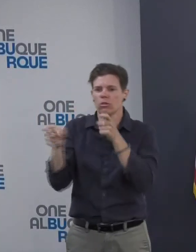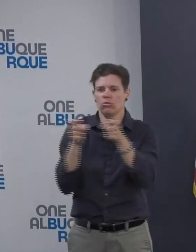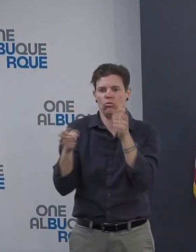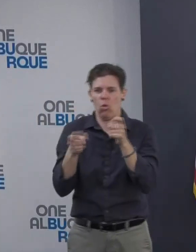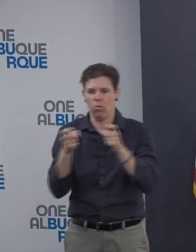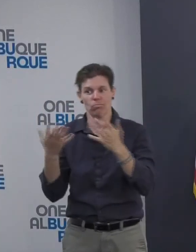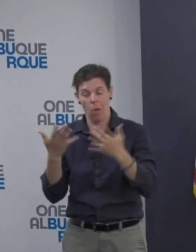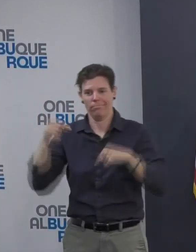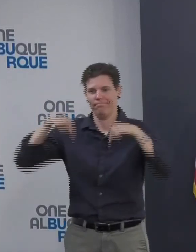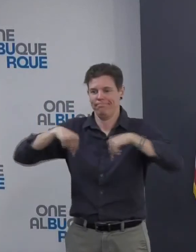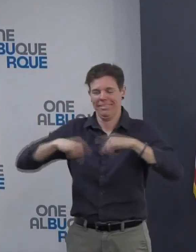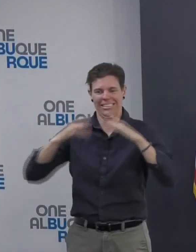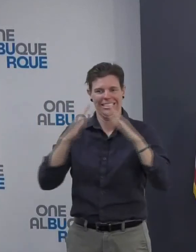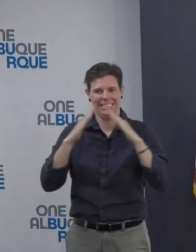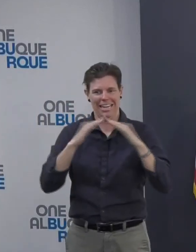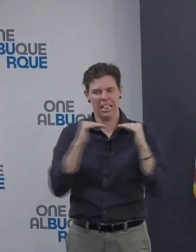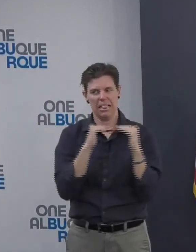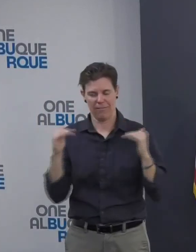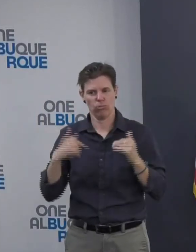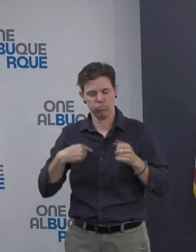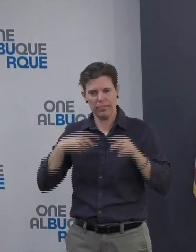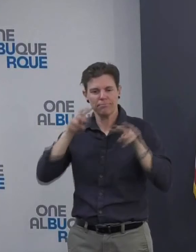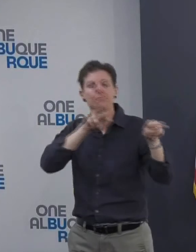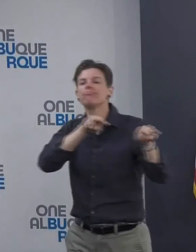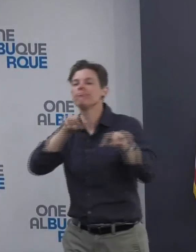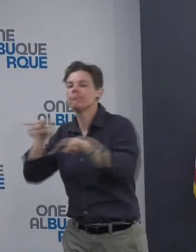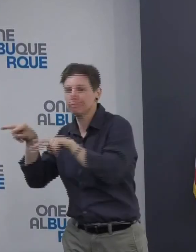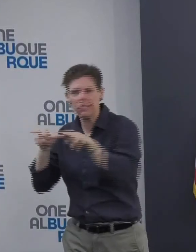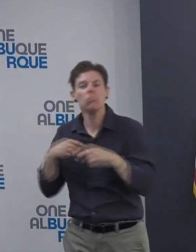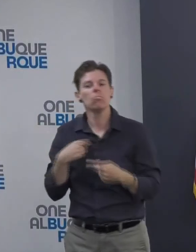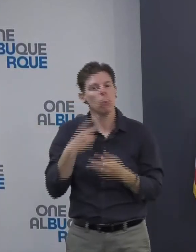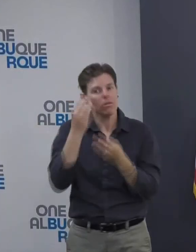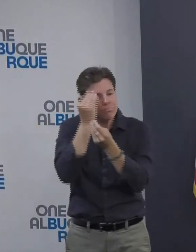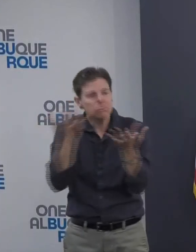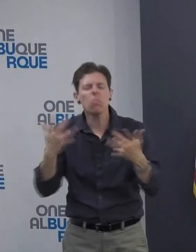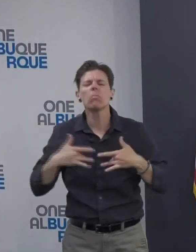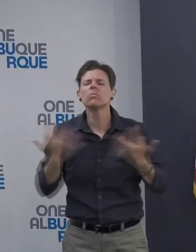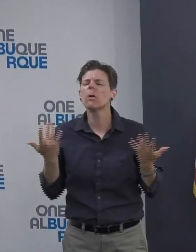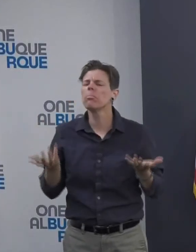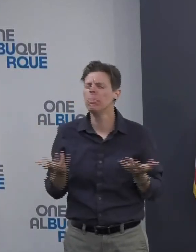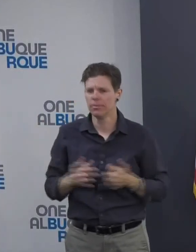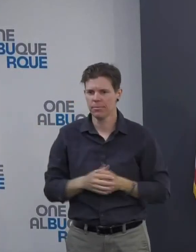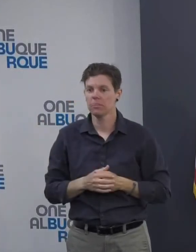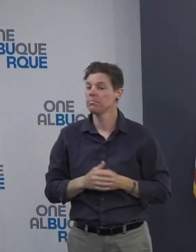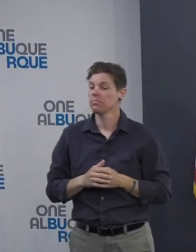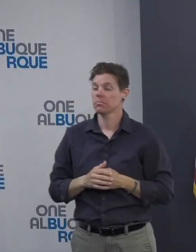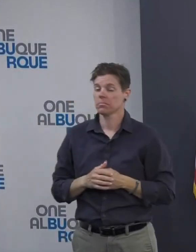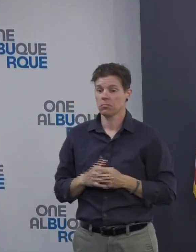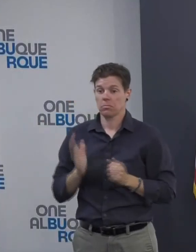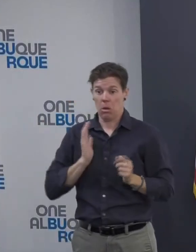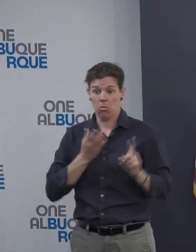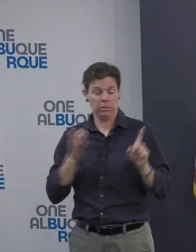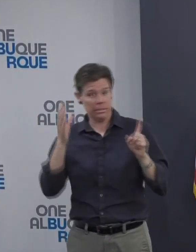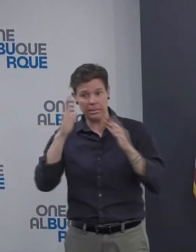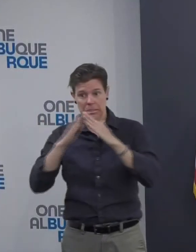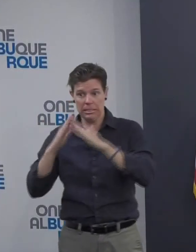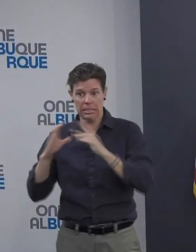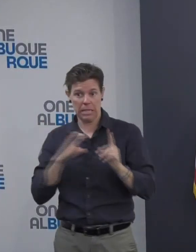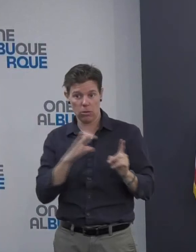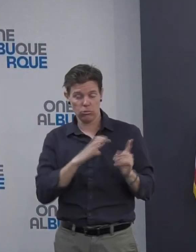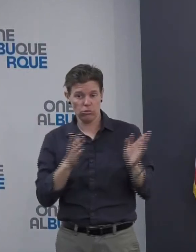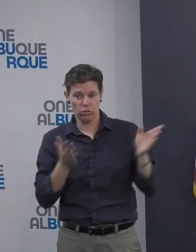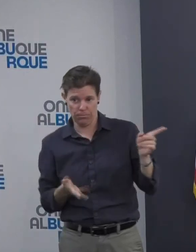with the public, and also we're rolling out some policies. We're going to be joined by our city councilor who's working on a great new ordinance on how to help